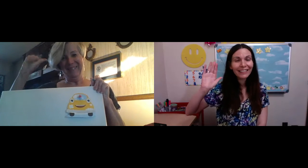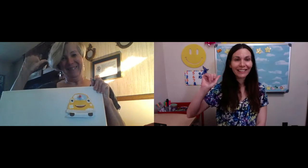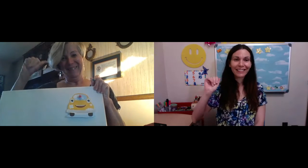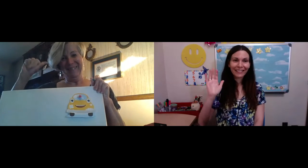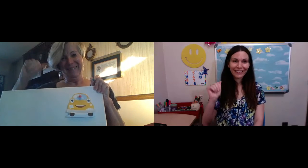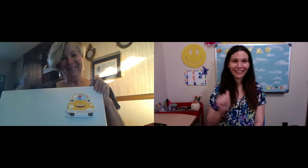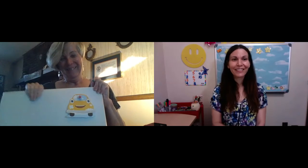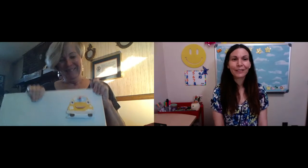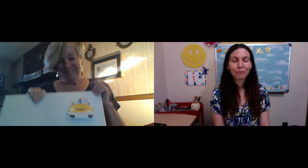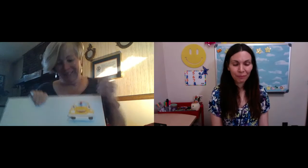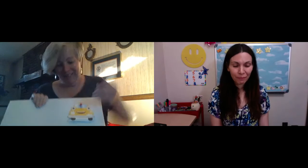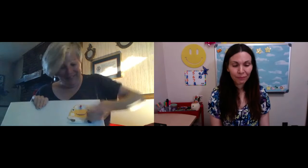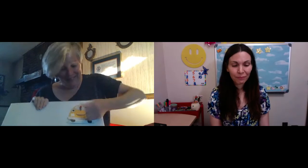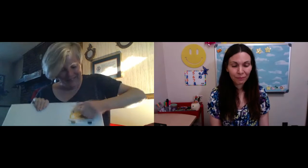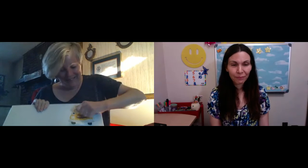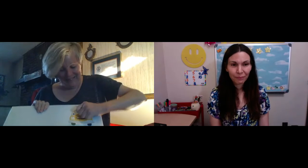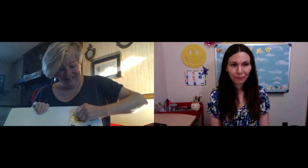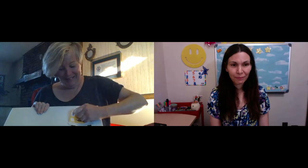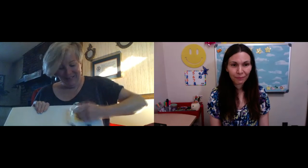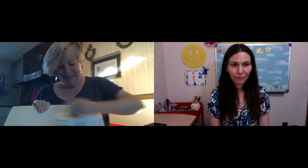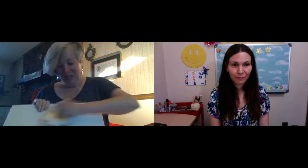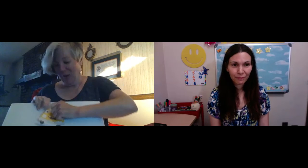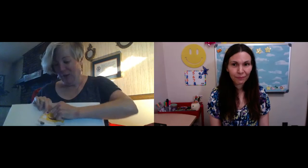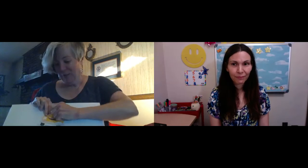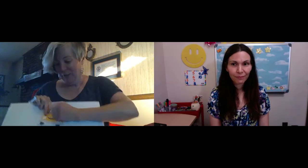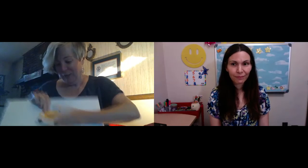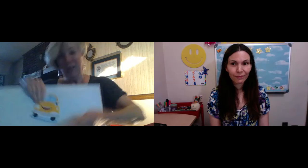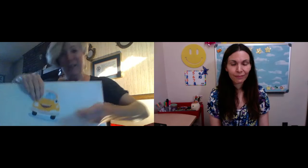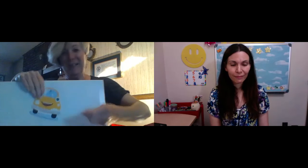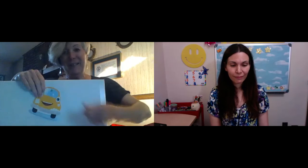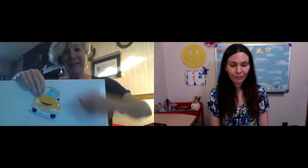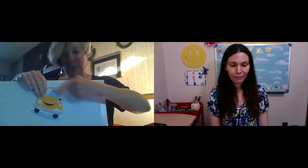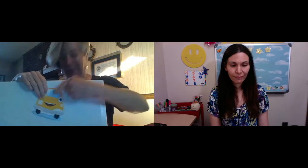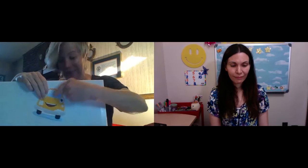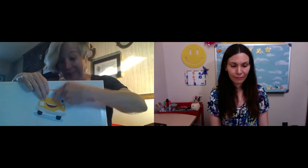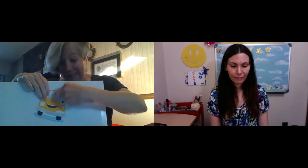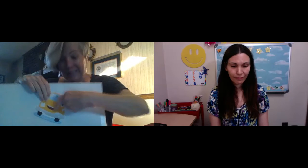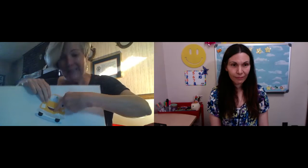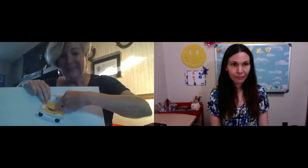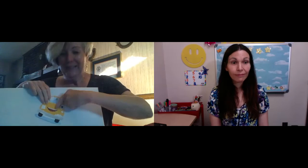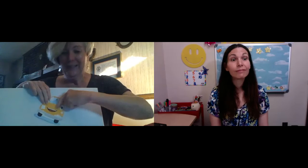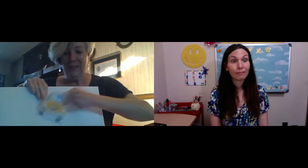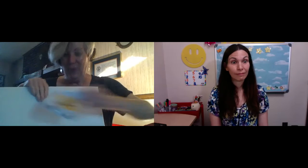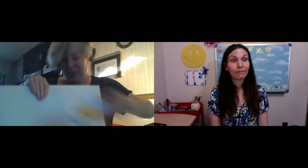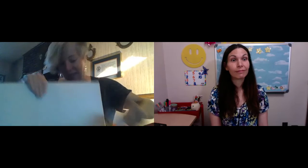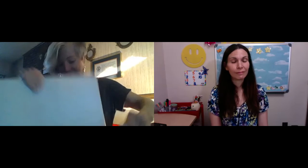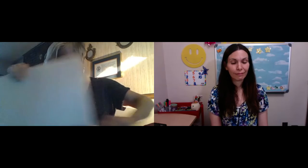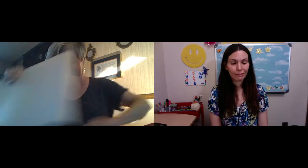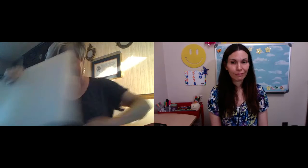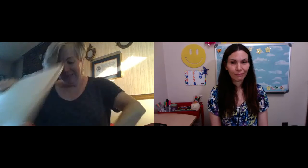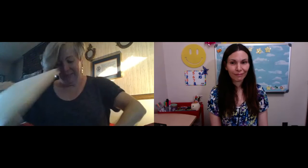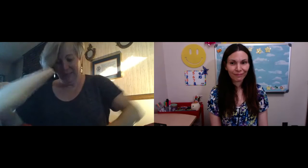goodbye. All right. So our dirty car ended up clean. So